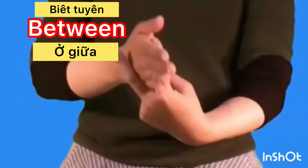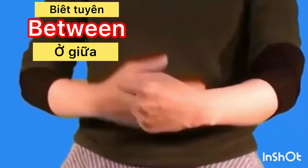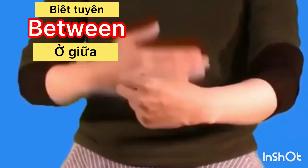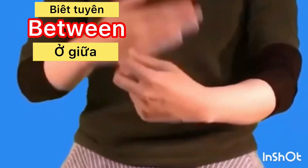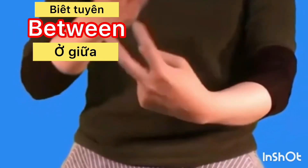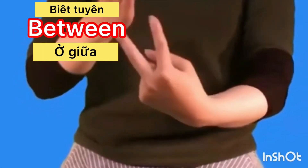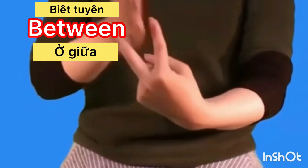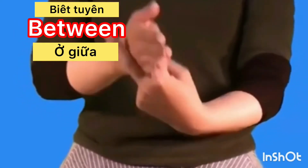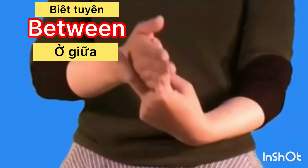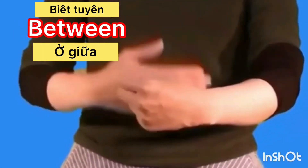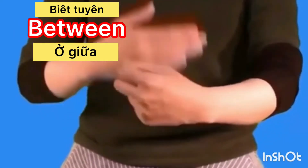Between.